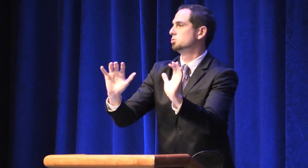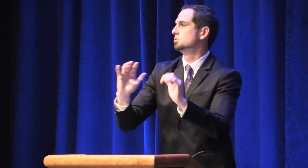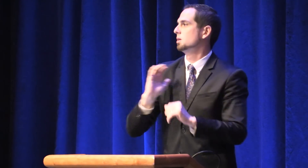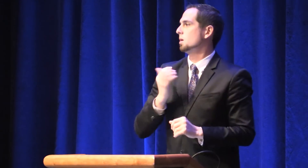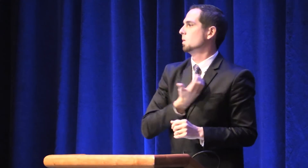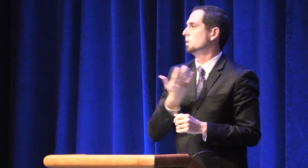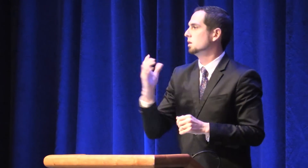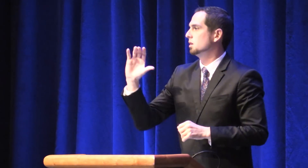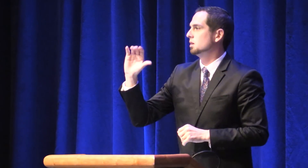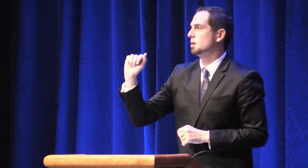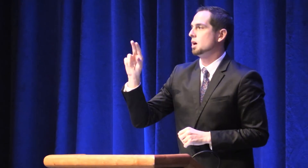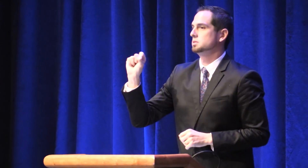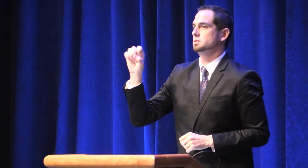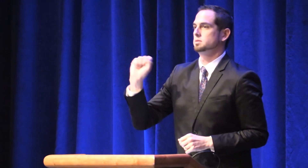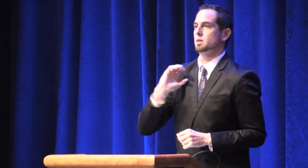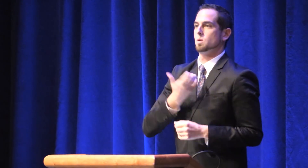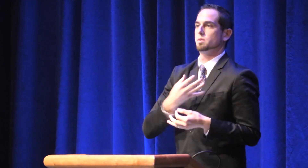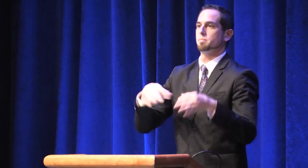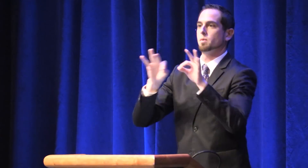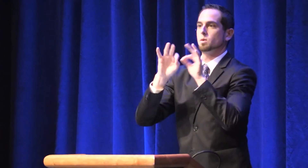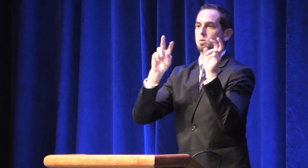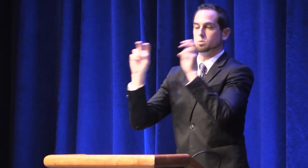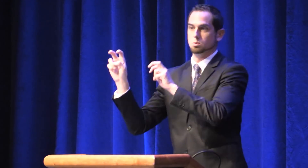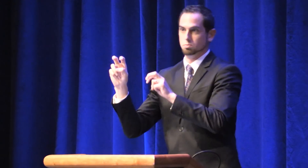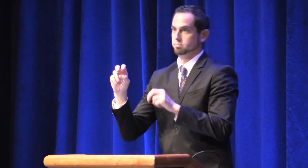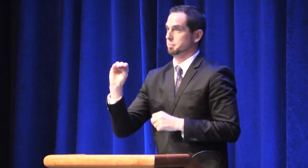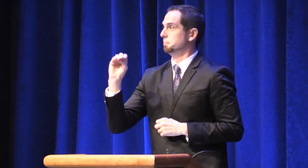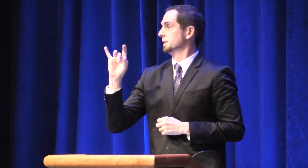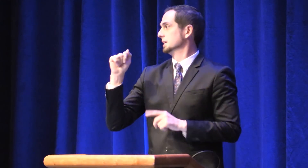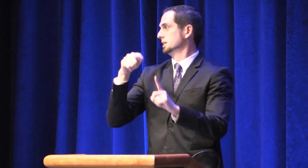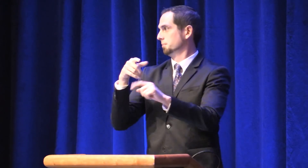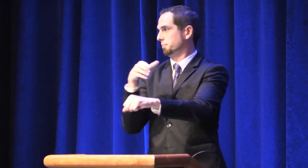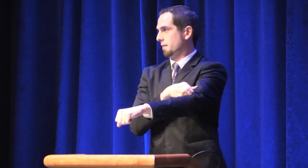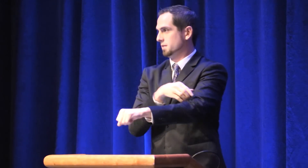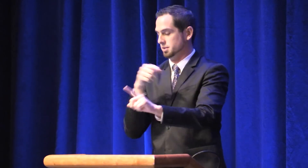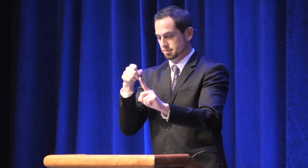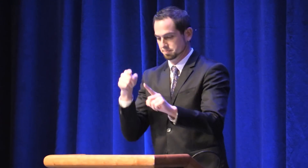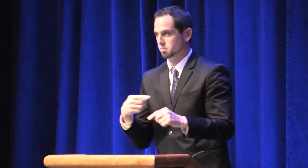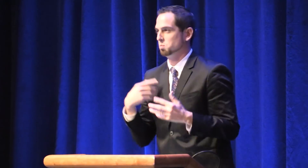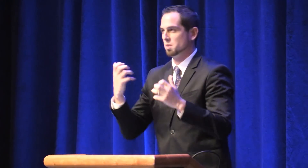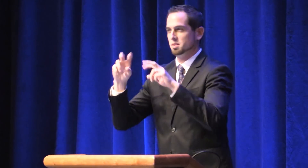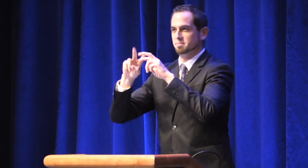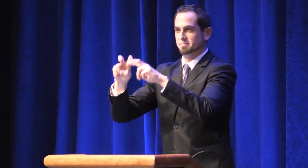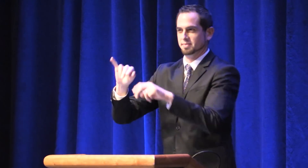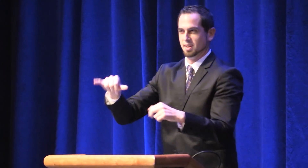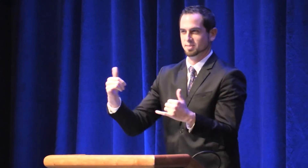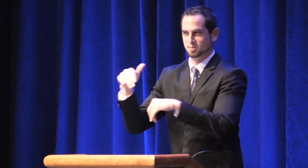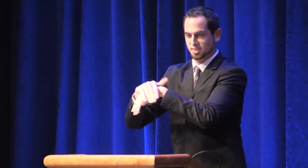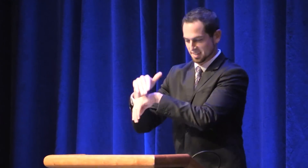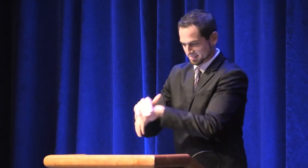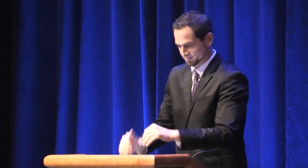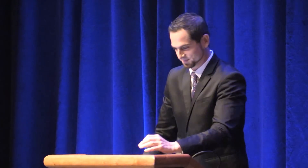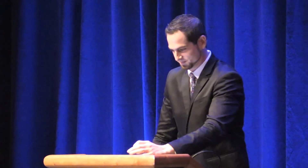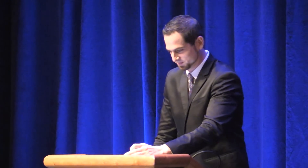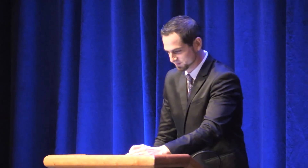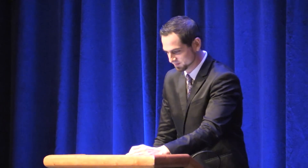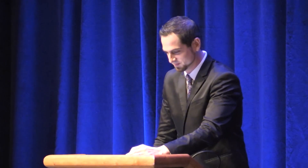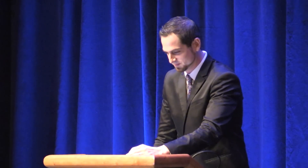opportunity for the deaf community to really push our causes and our important issues to the forefront of the